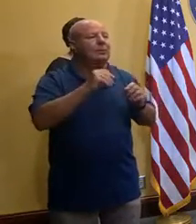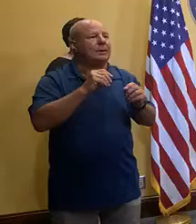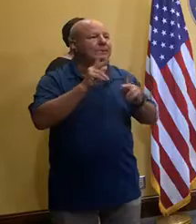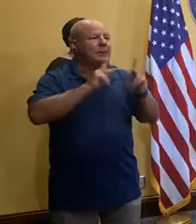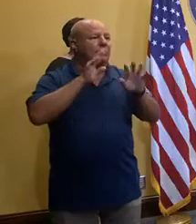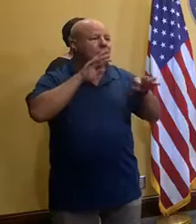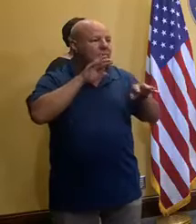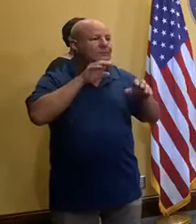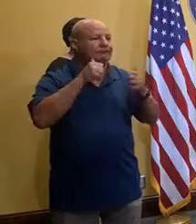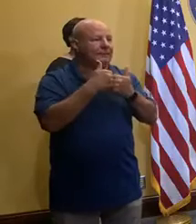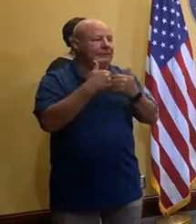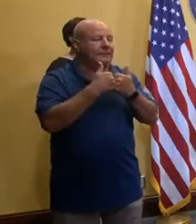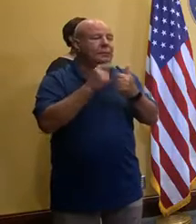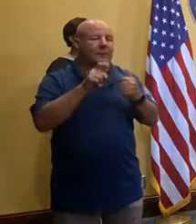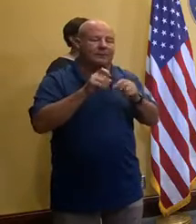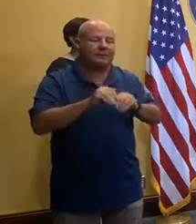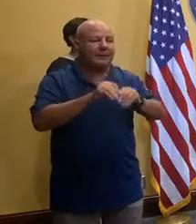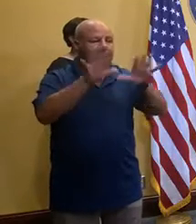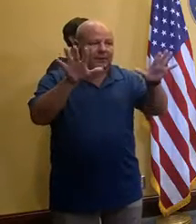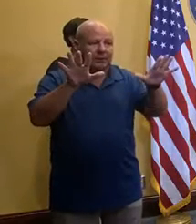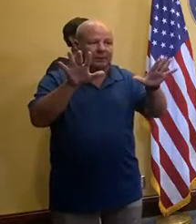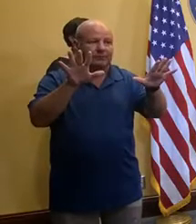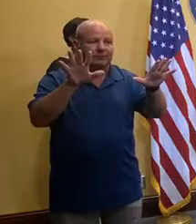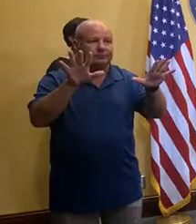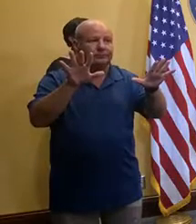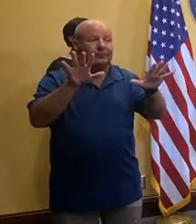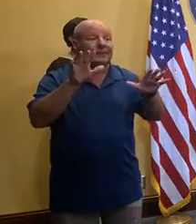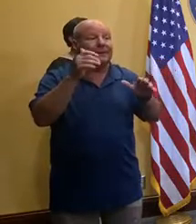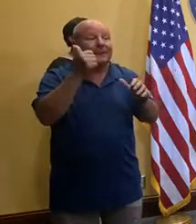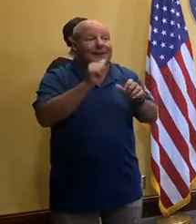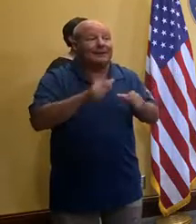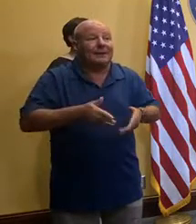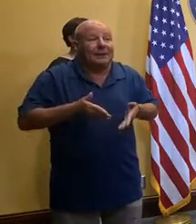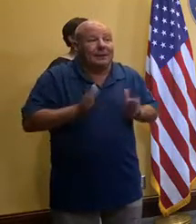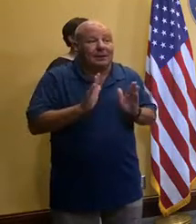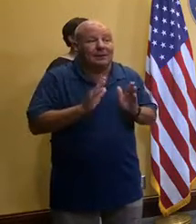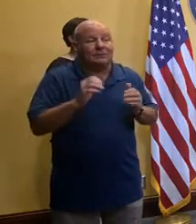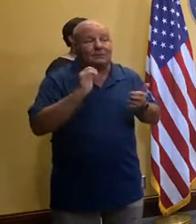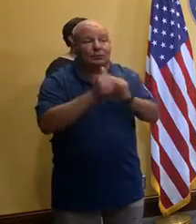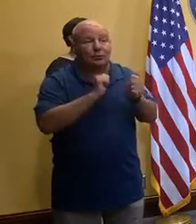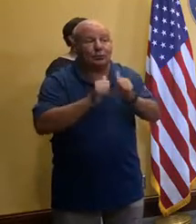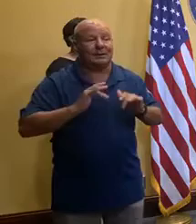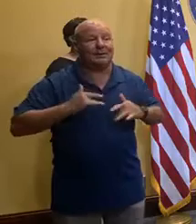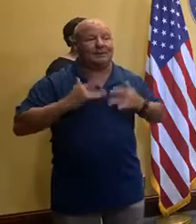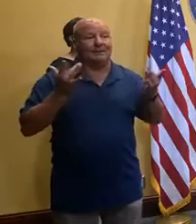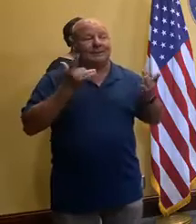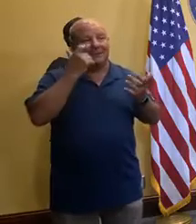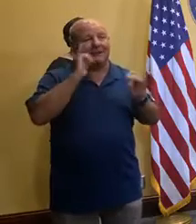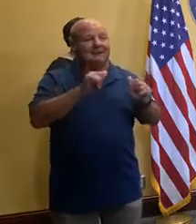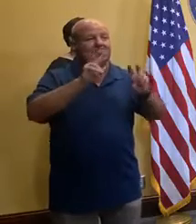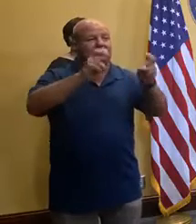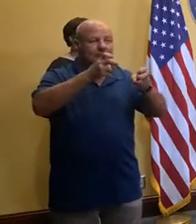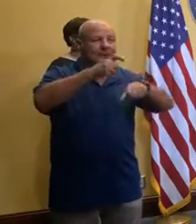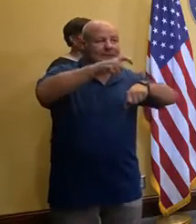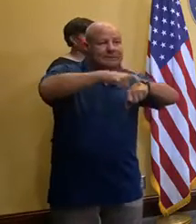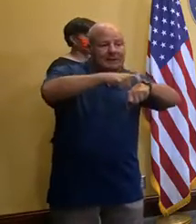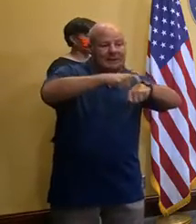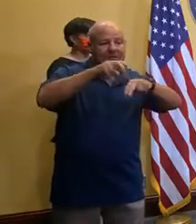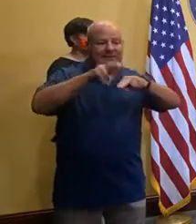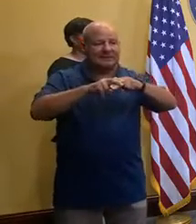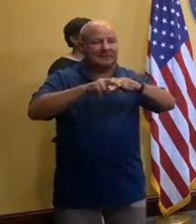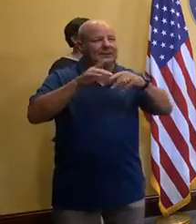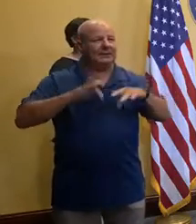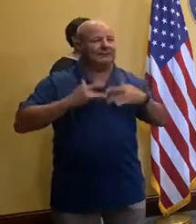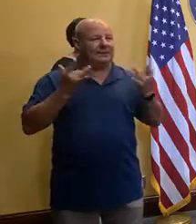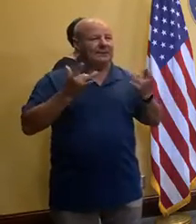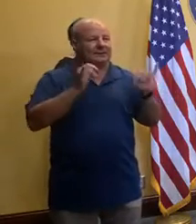to be clear and consistent in this. So for any allowed sporting event, we are considering, because it is a timed, seated event, to be similar